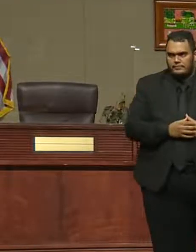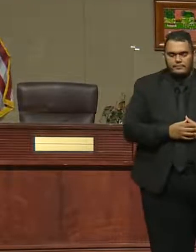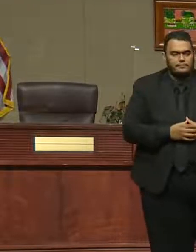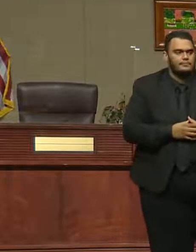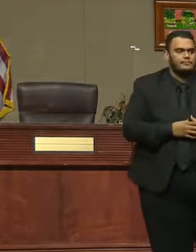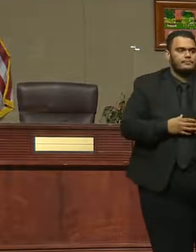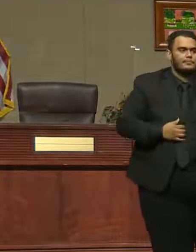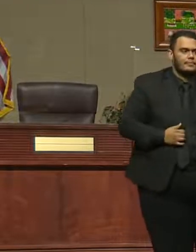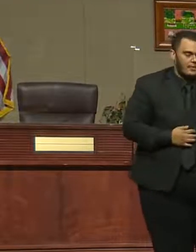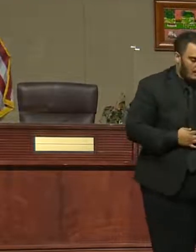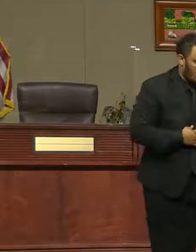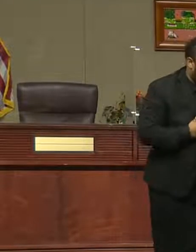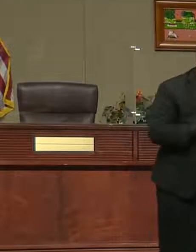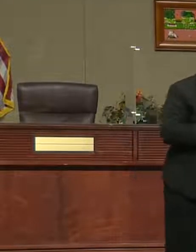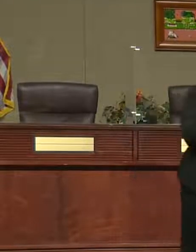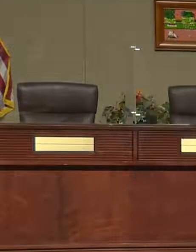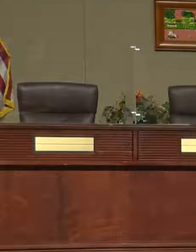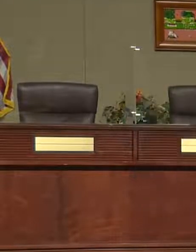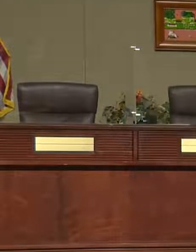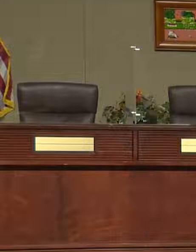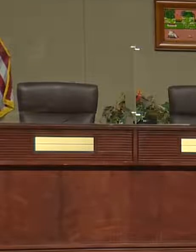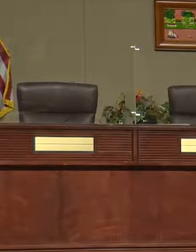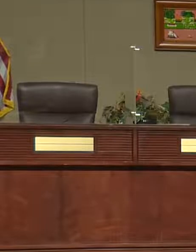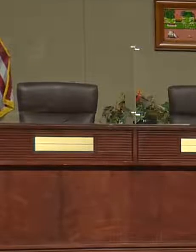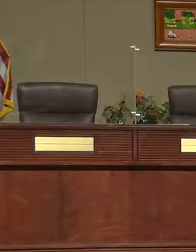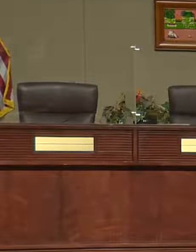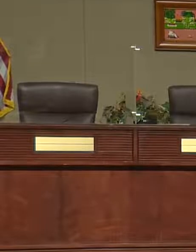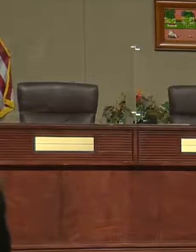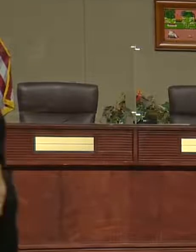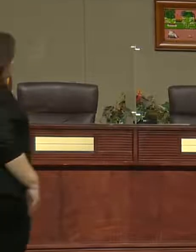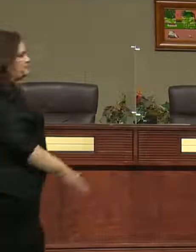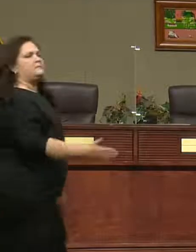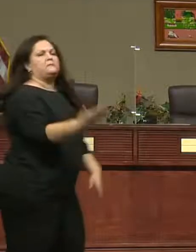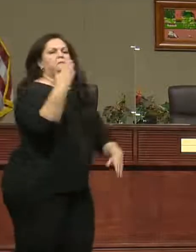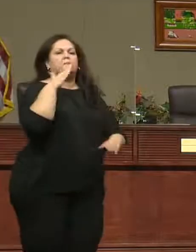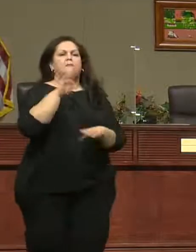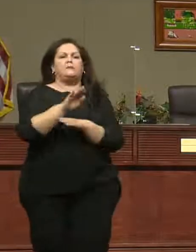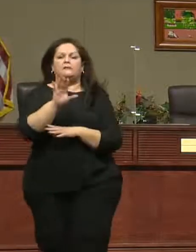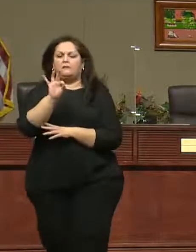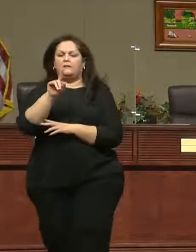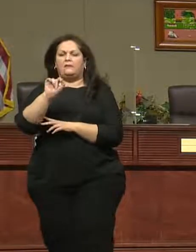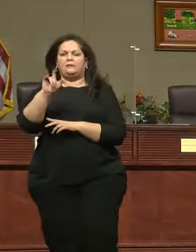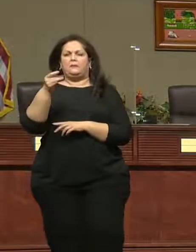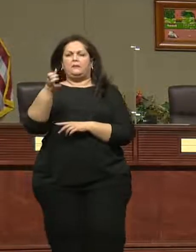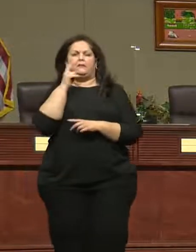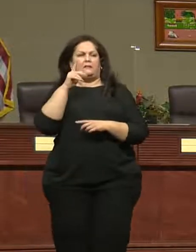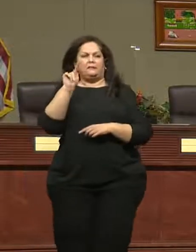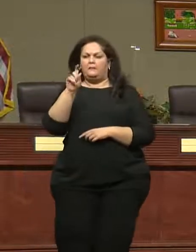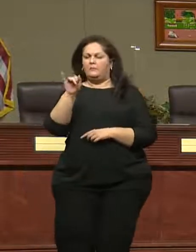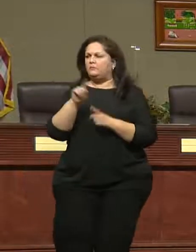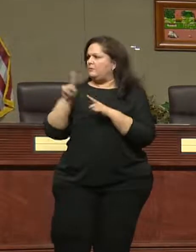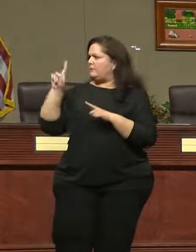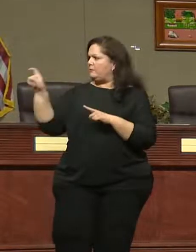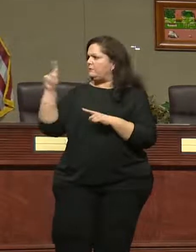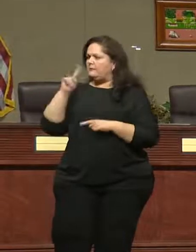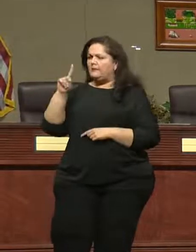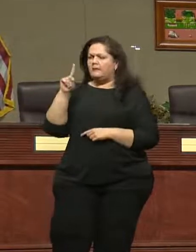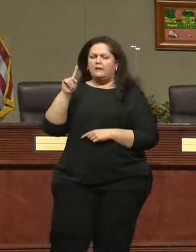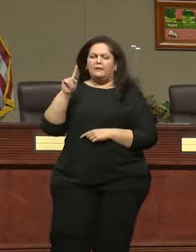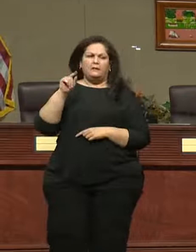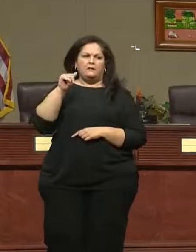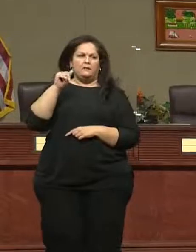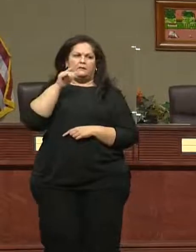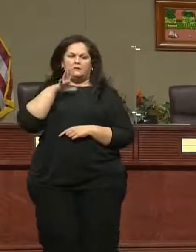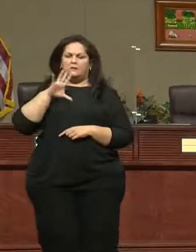Buenas tardes, Félix Pirela de Telemundo. Una pregunta para la epidemióloga Albina Shu y también para el alcalde Demings.